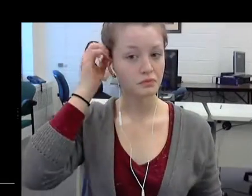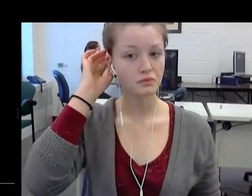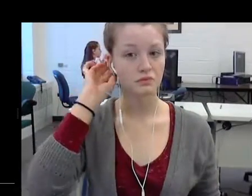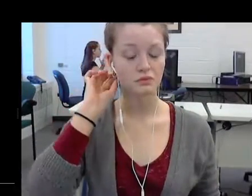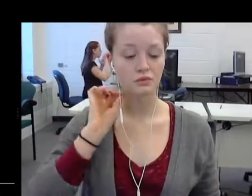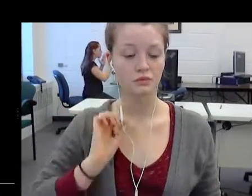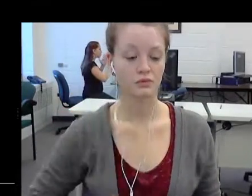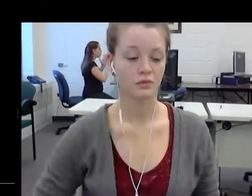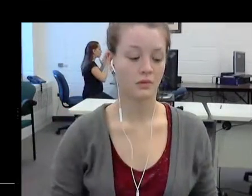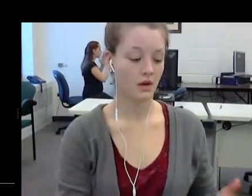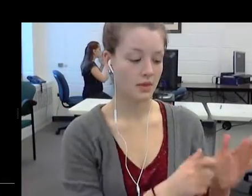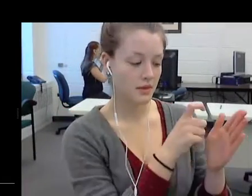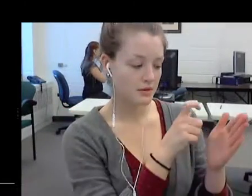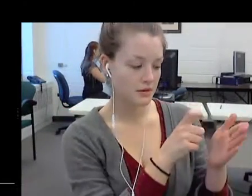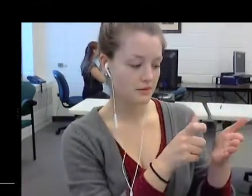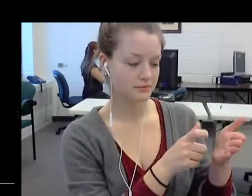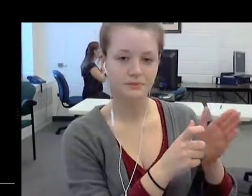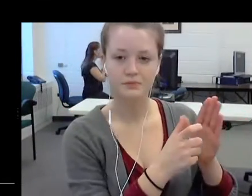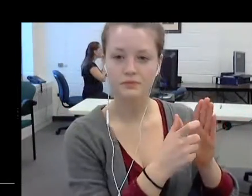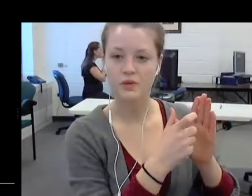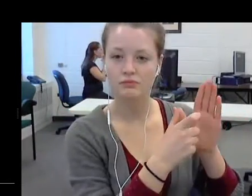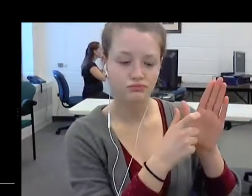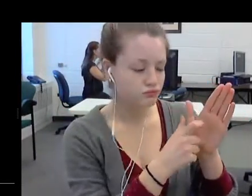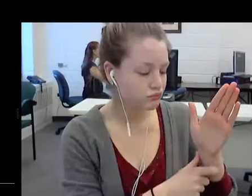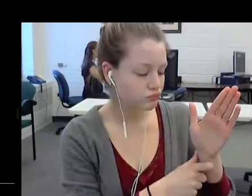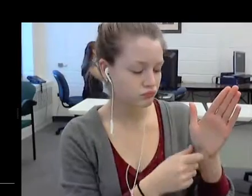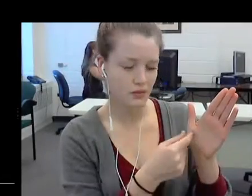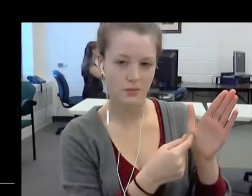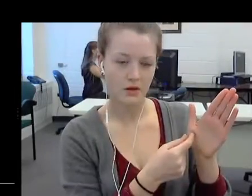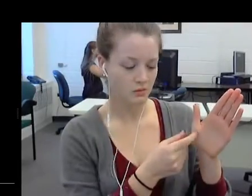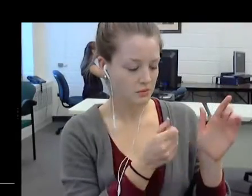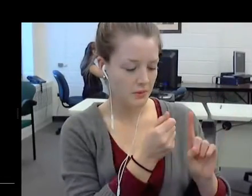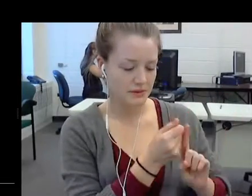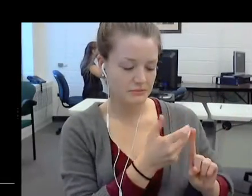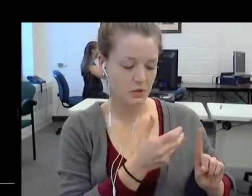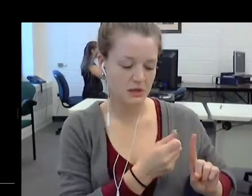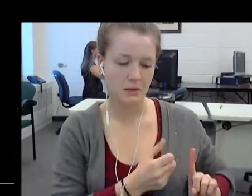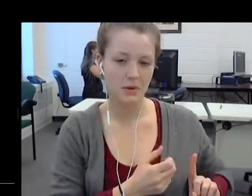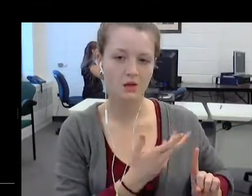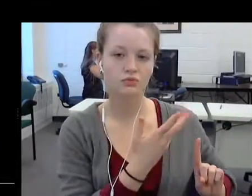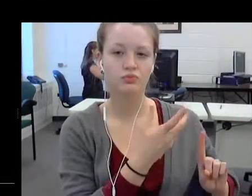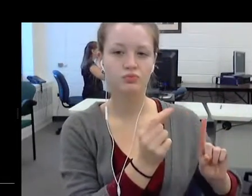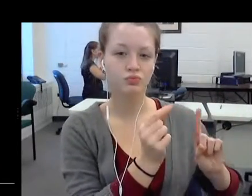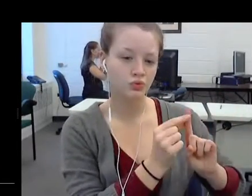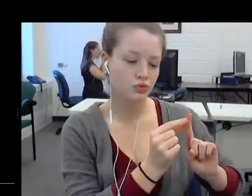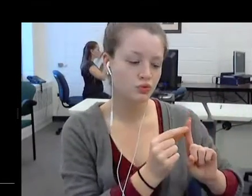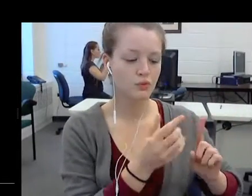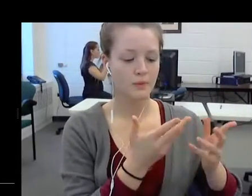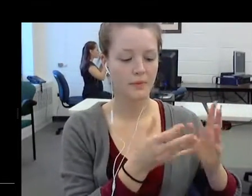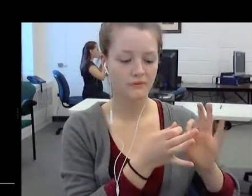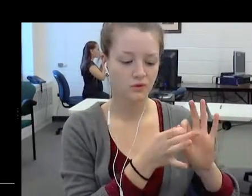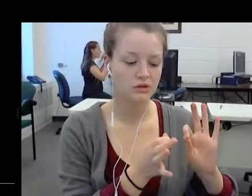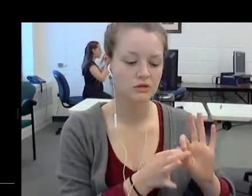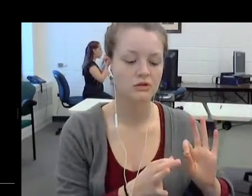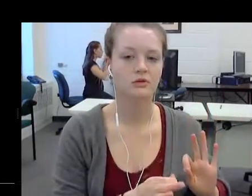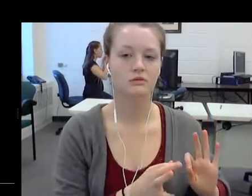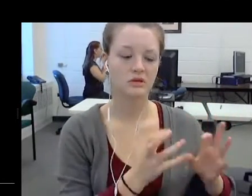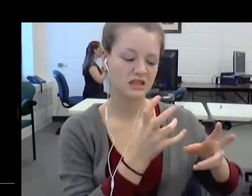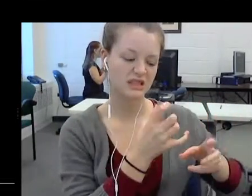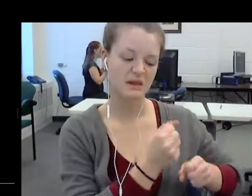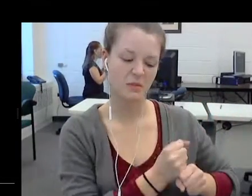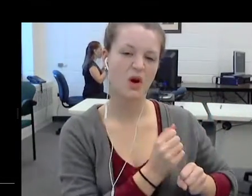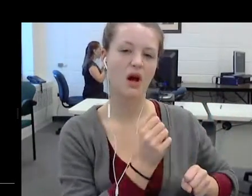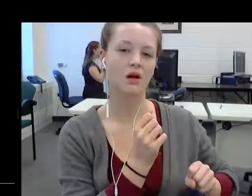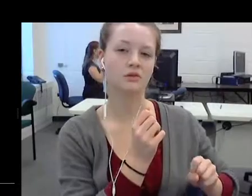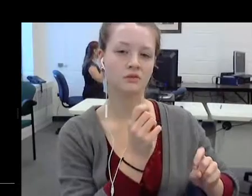written kind of a word or phrase for each paragraph summarizing the topic of